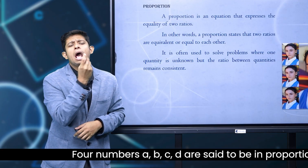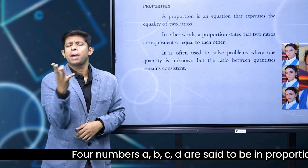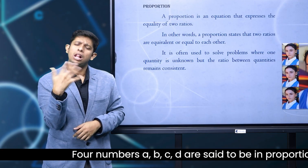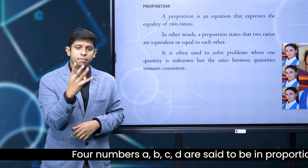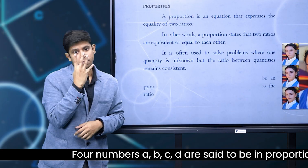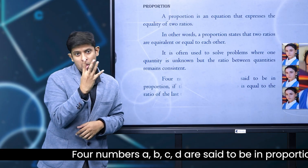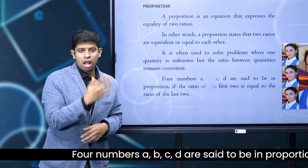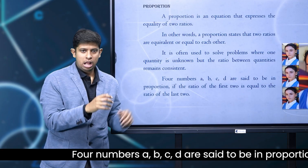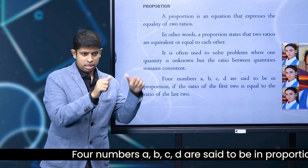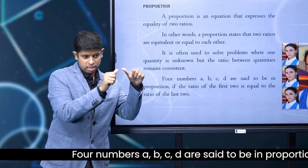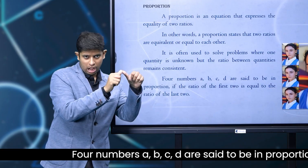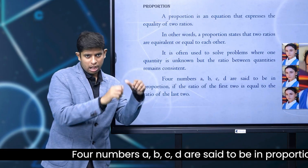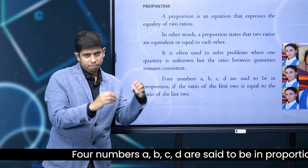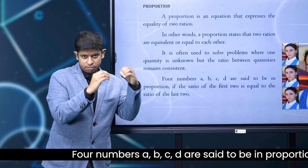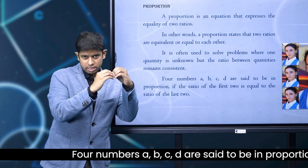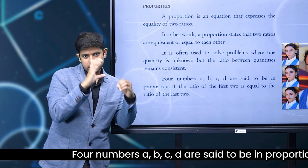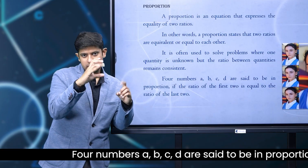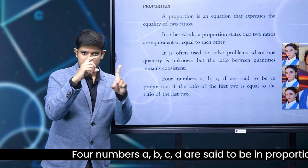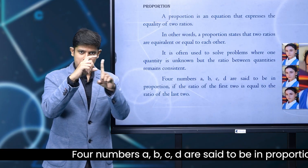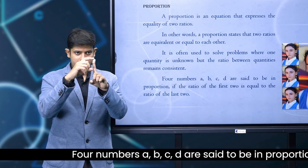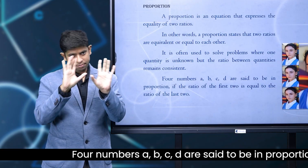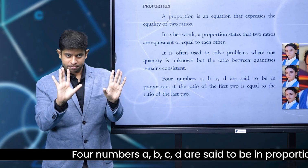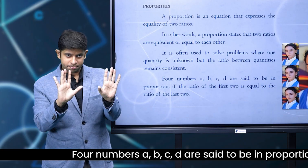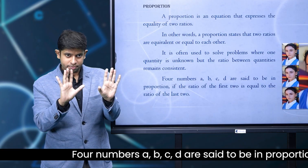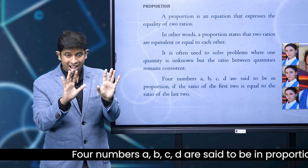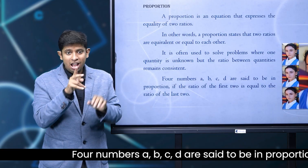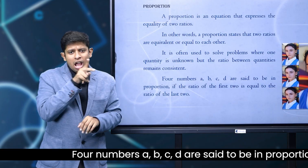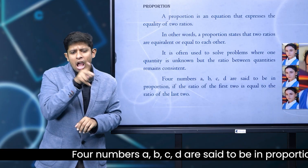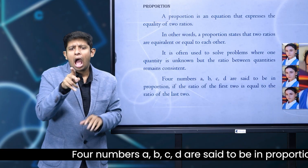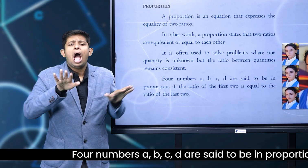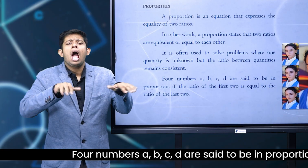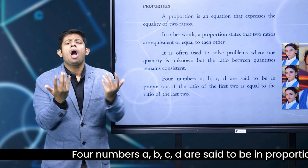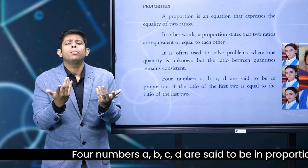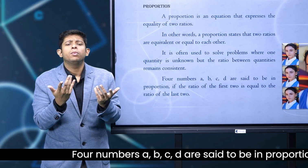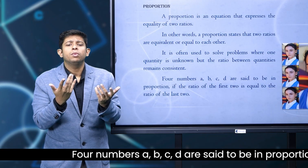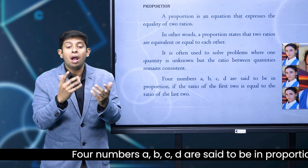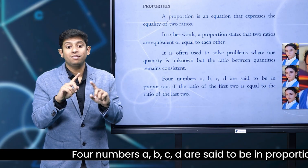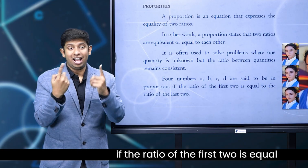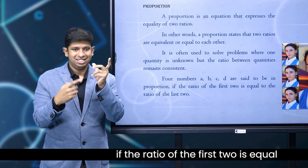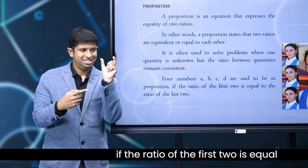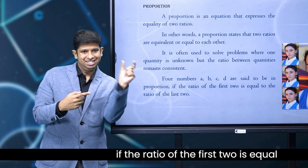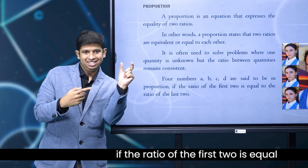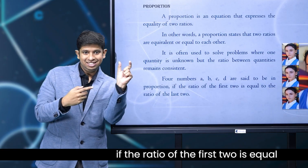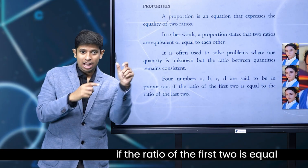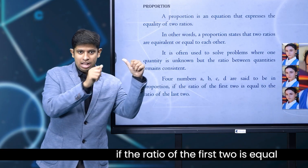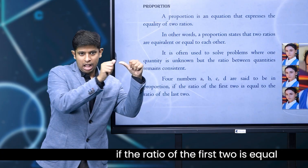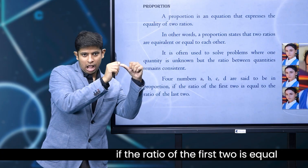Four numbers A, B, C, D are said to be in proportion if the ratio of the first two